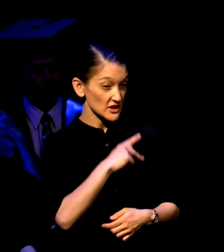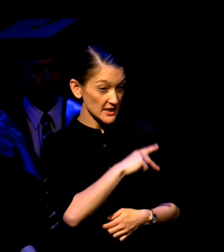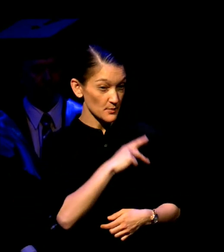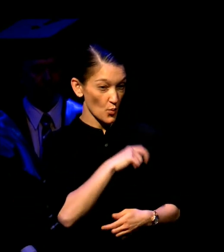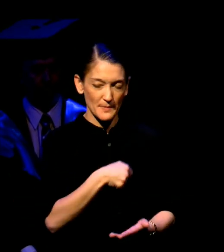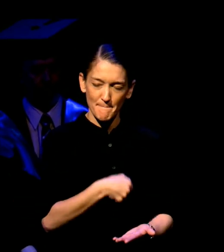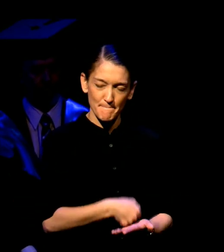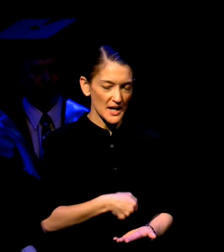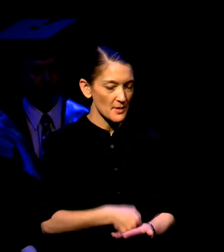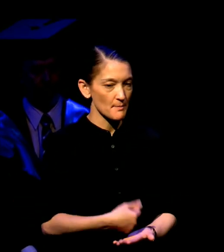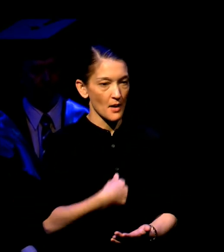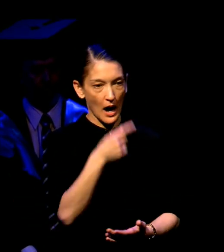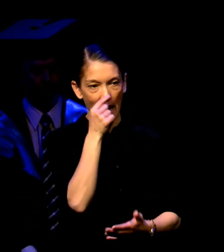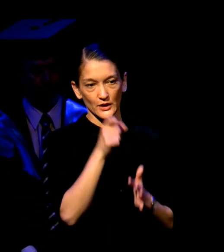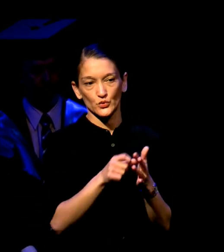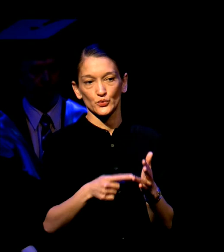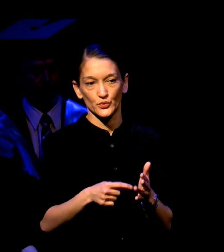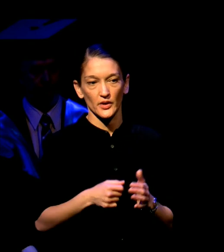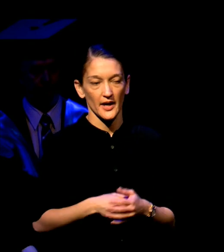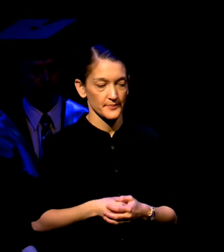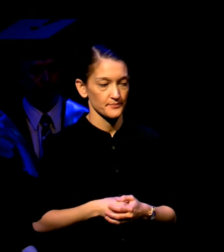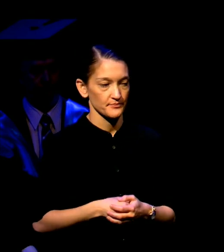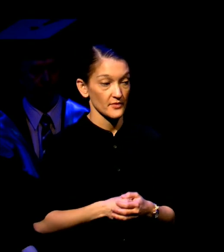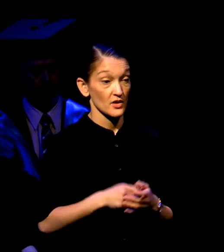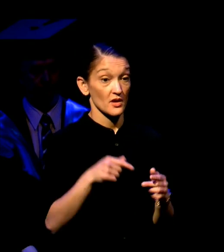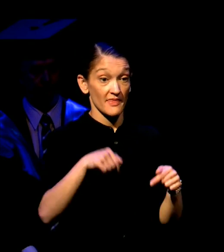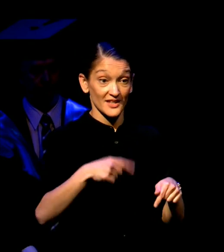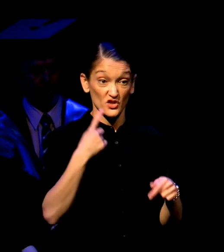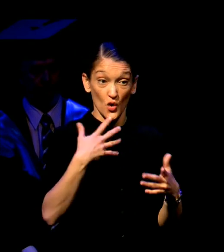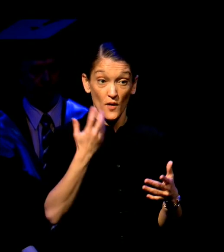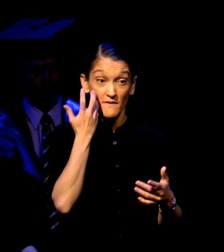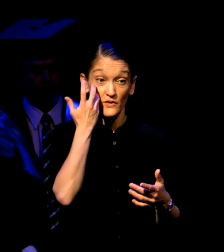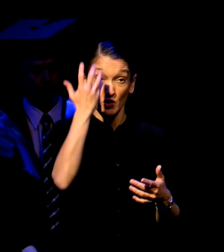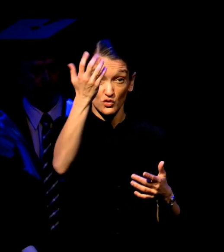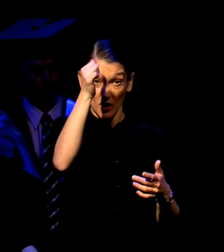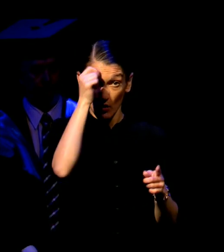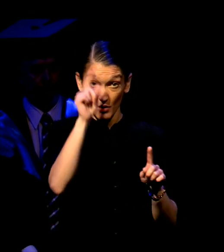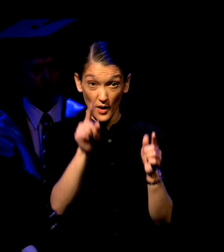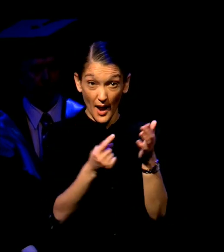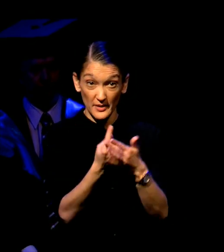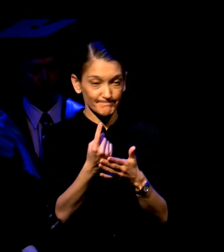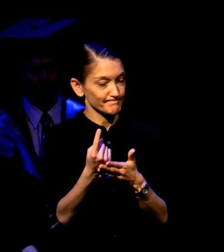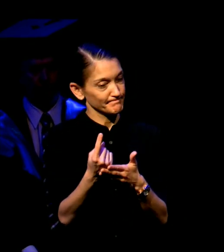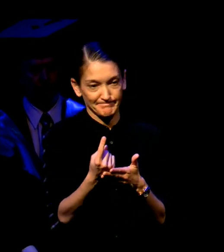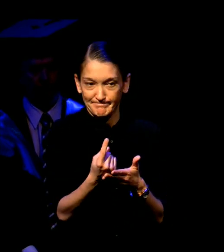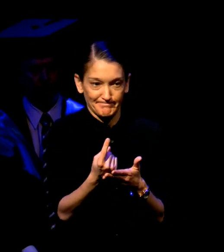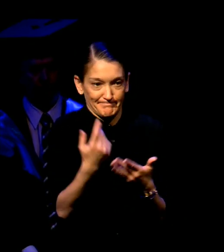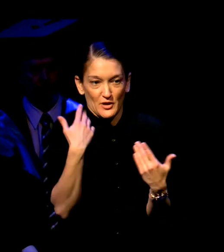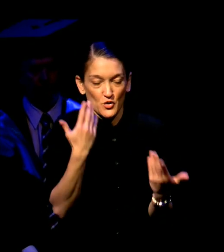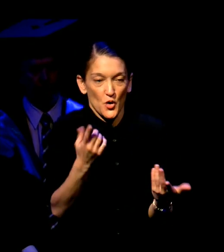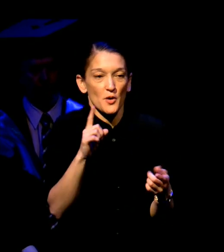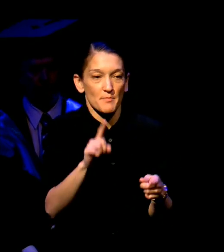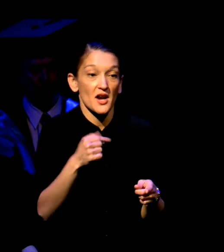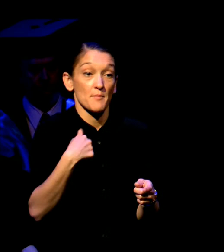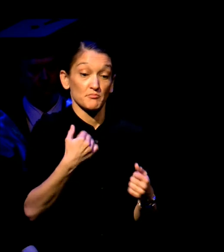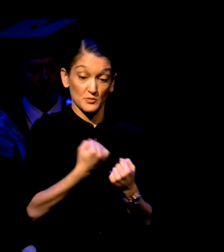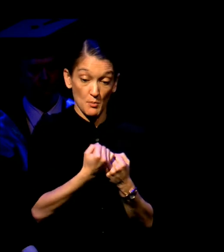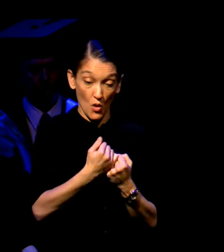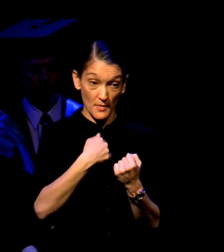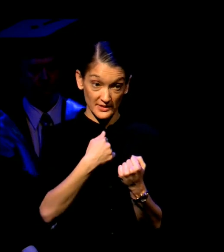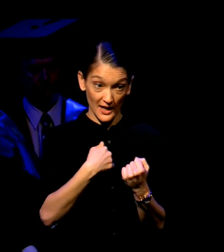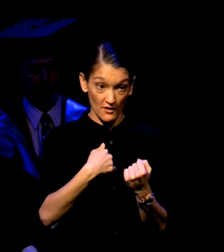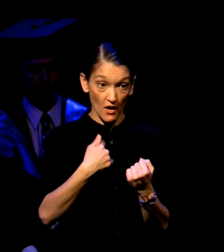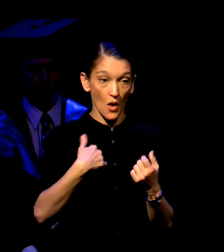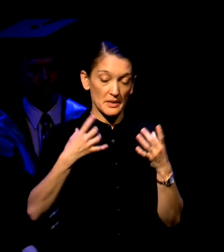do. Though the future of the show is uncertain, I know if I back myself and am prepared to listen and learn